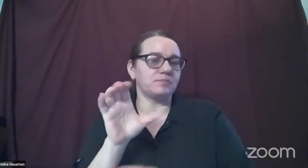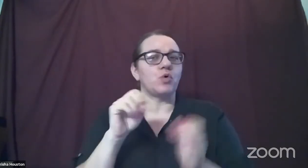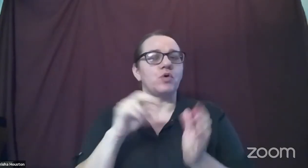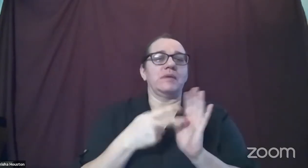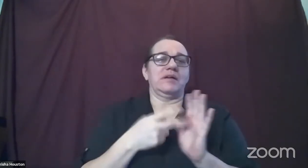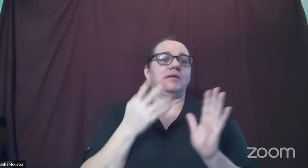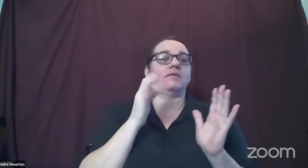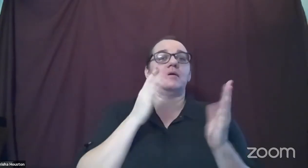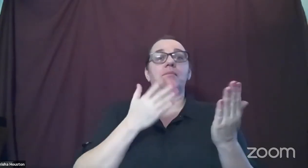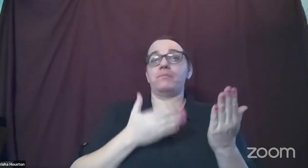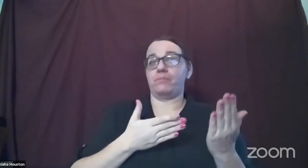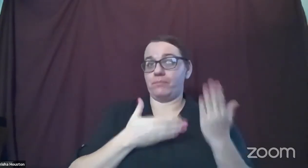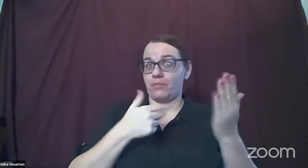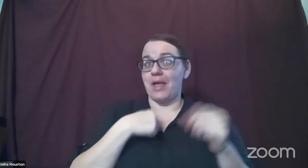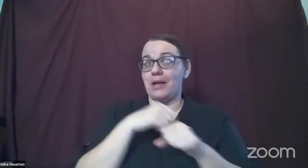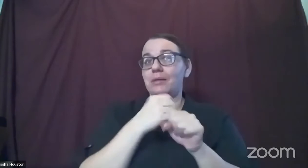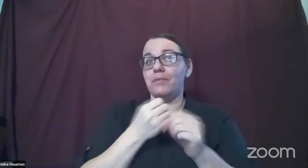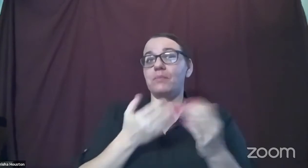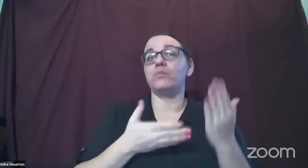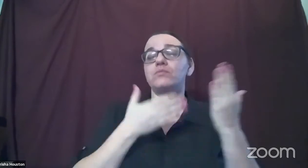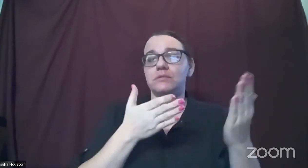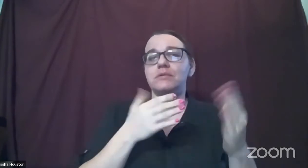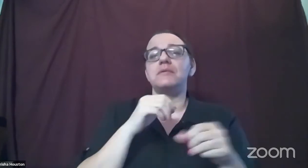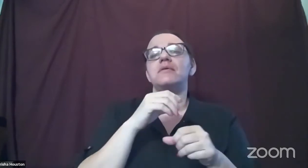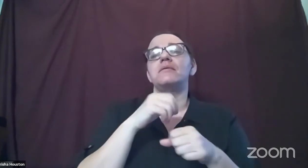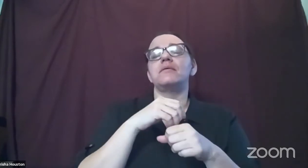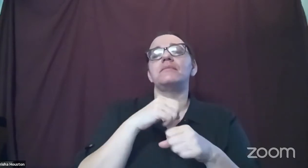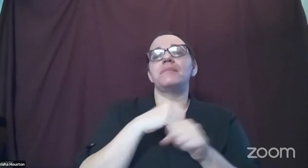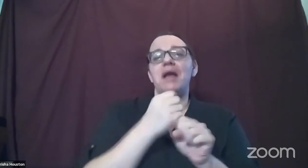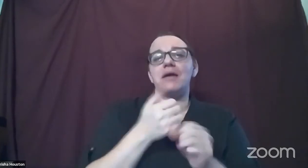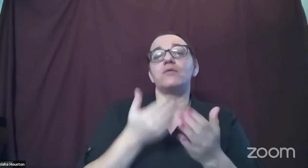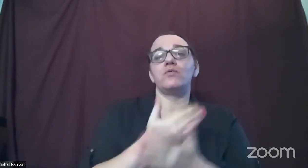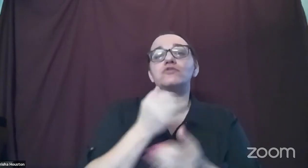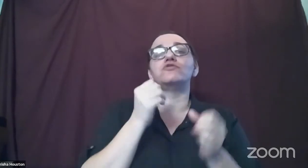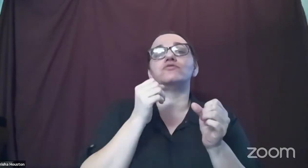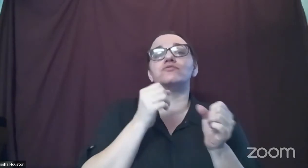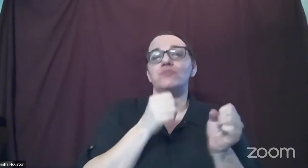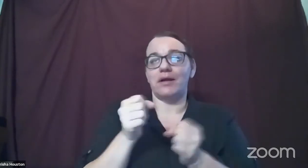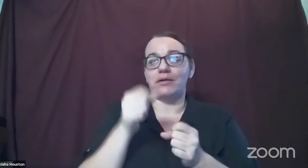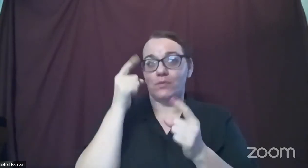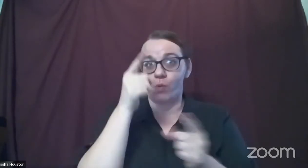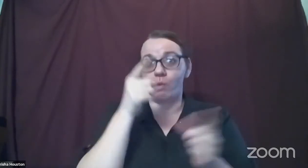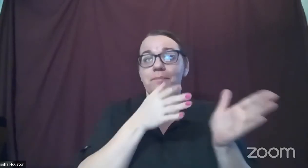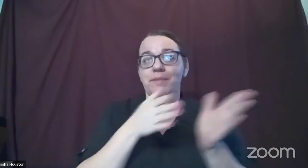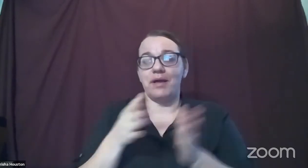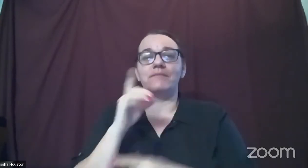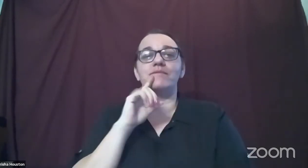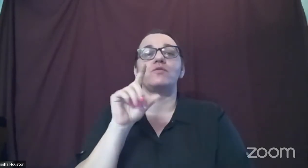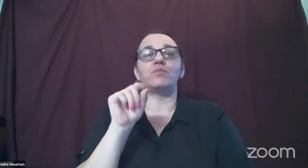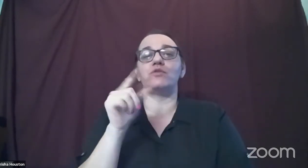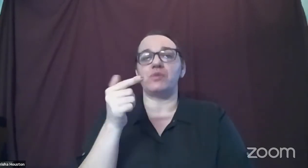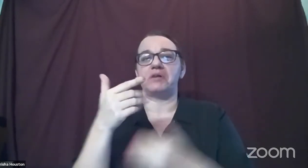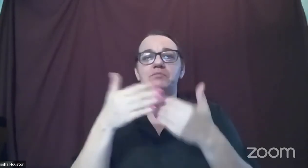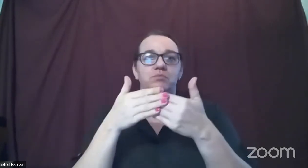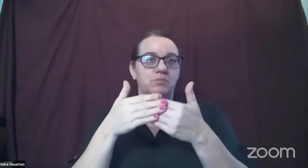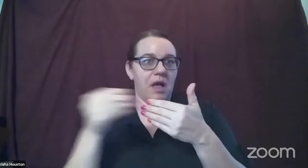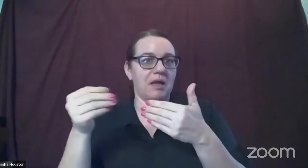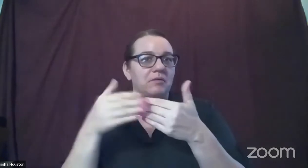timing in order to share the information. So I would like to make a motion that we develop a new strategic goal